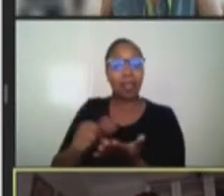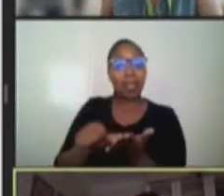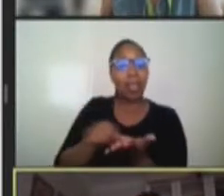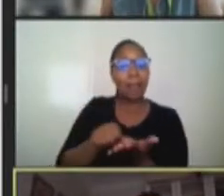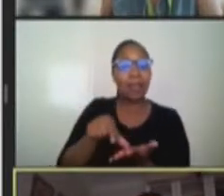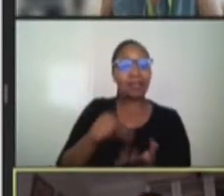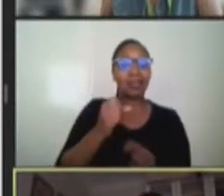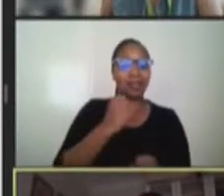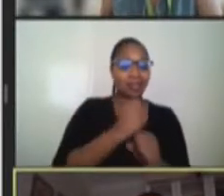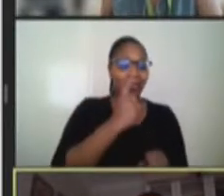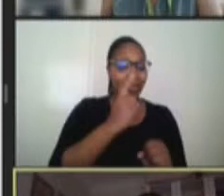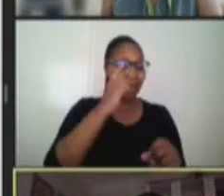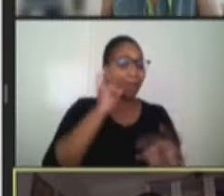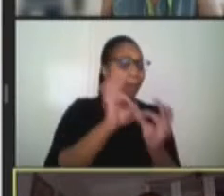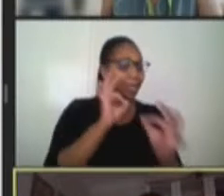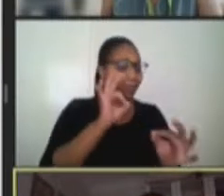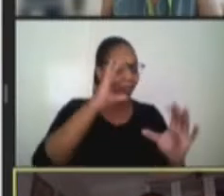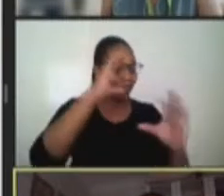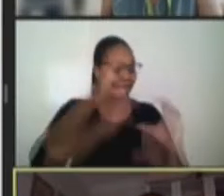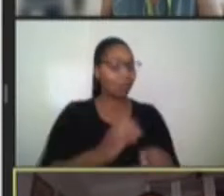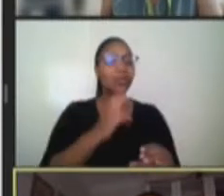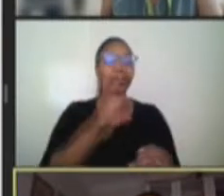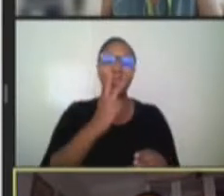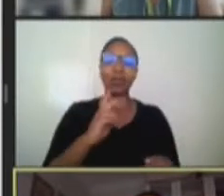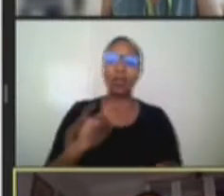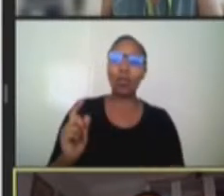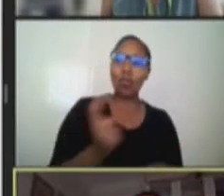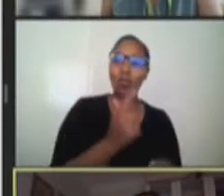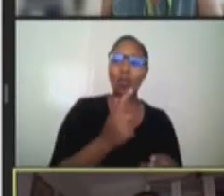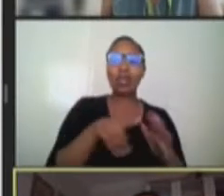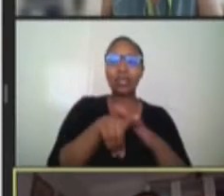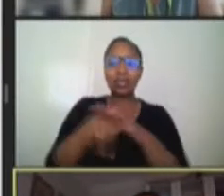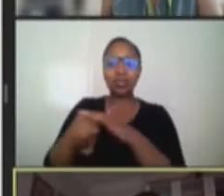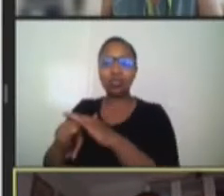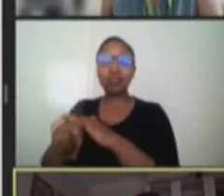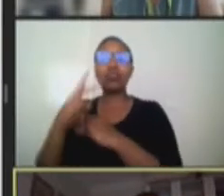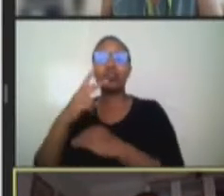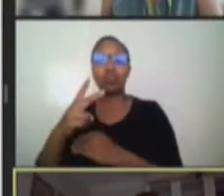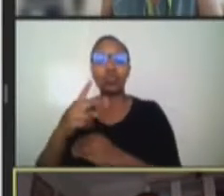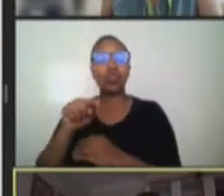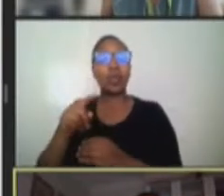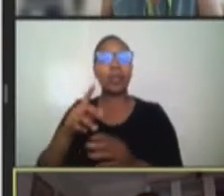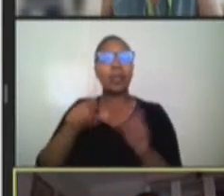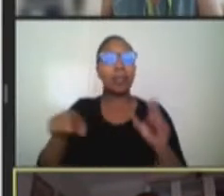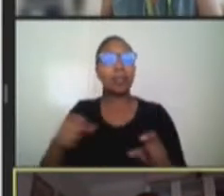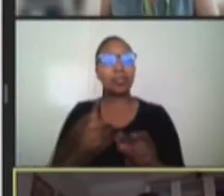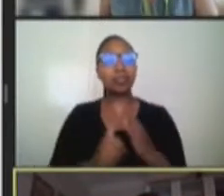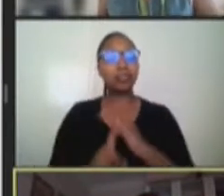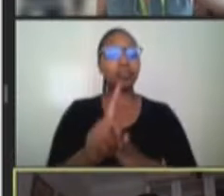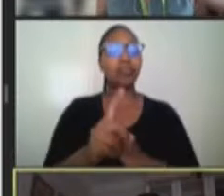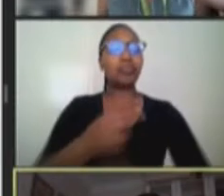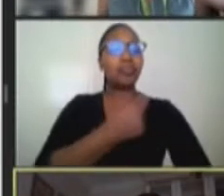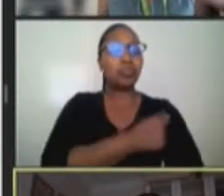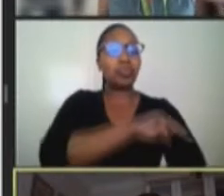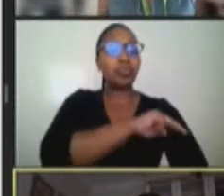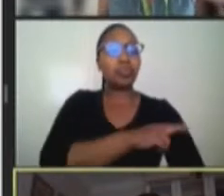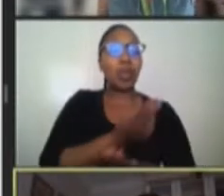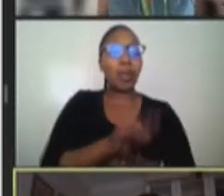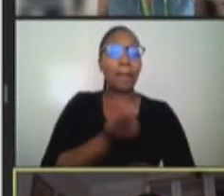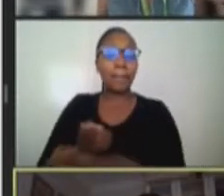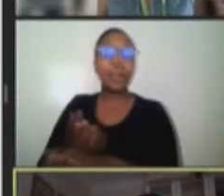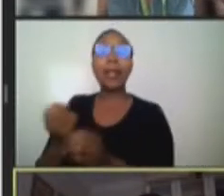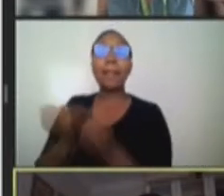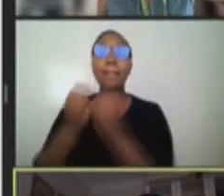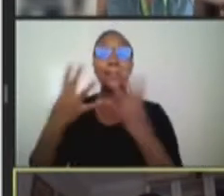all districts have shown an increase in daily admissions over that period. The biggest increase being in City of Tshwane, and the